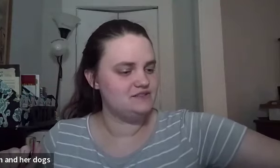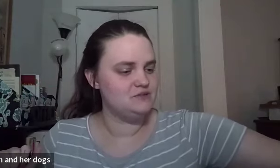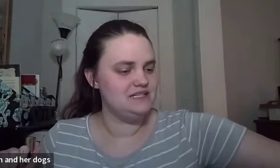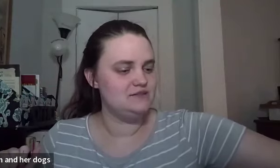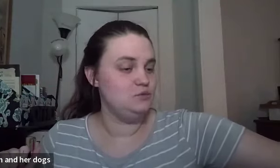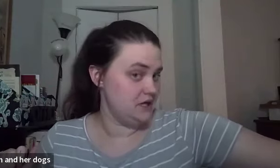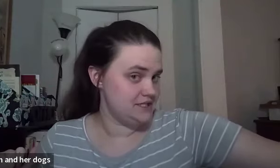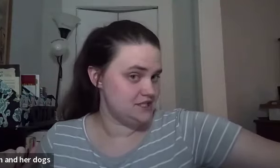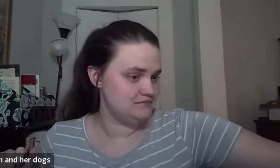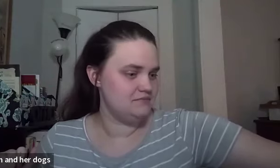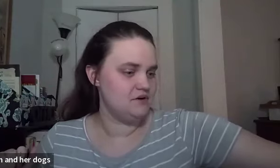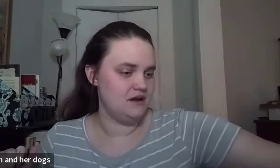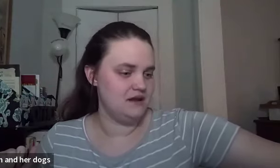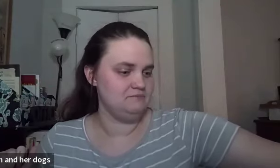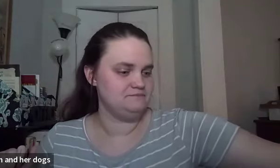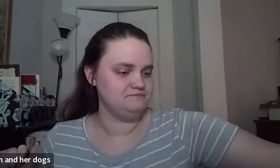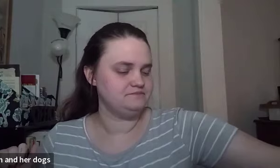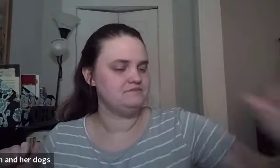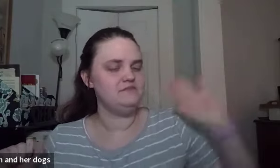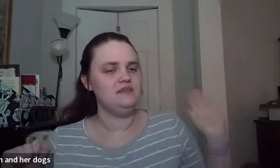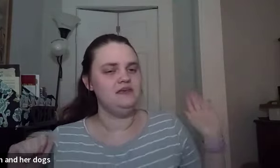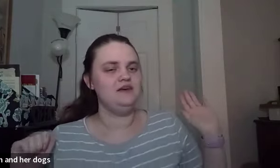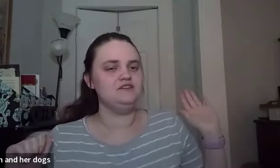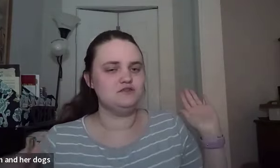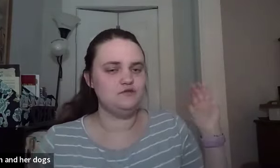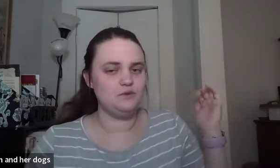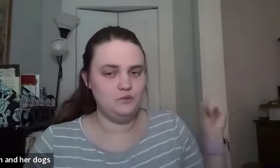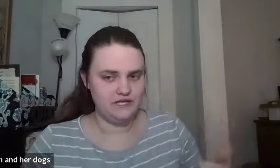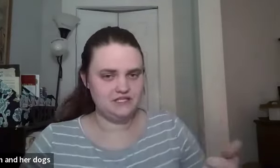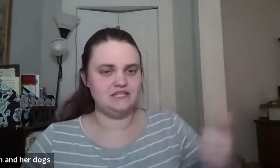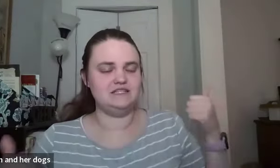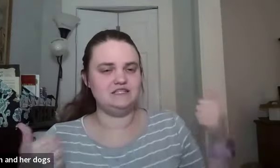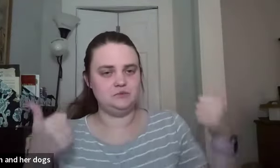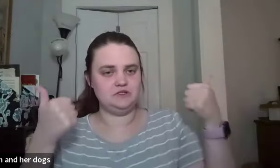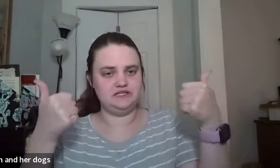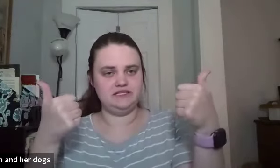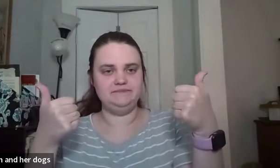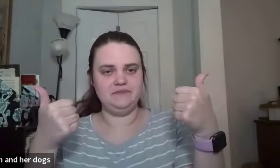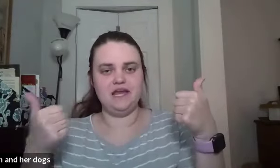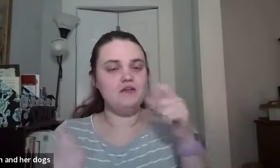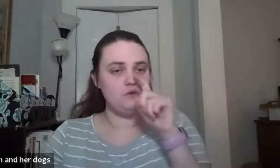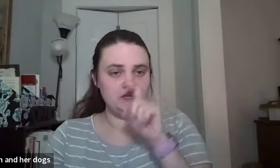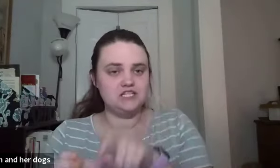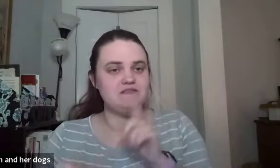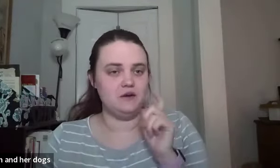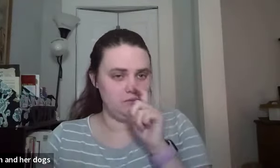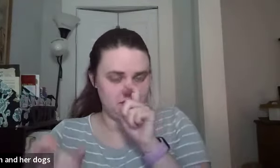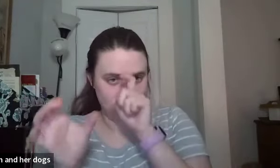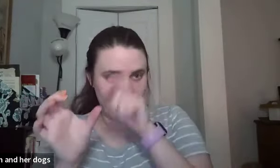one is which. Okay. So for which, it's super easy. And not the witch as in like a witch, wicked